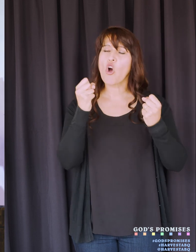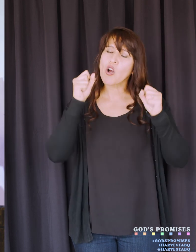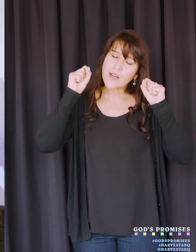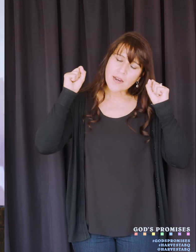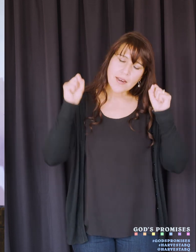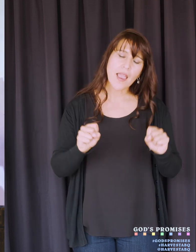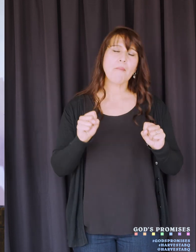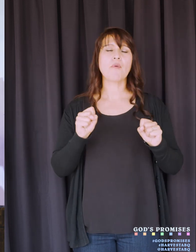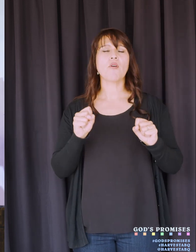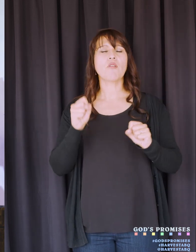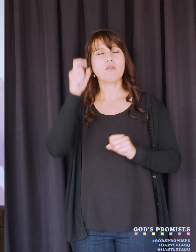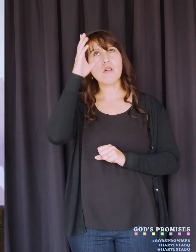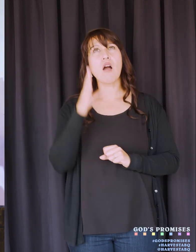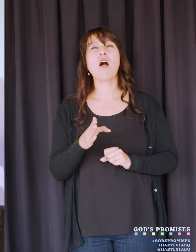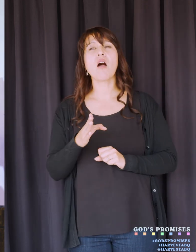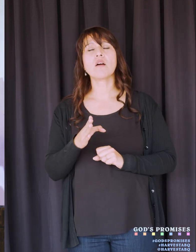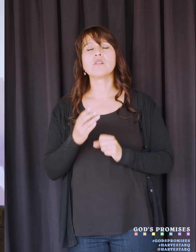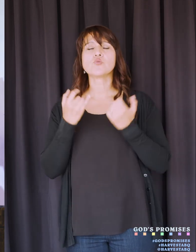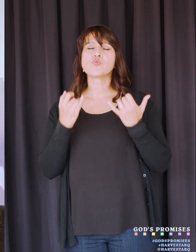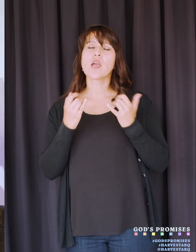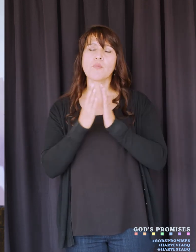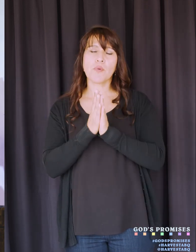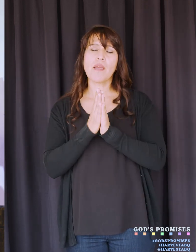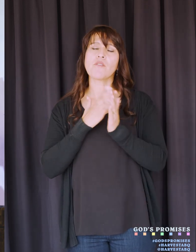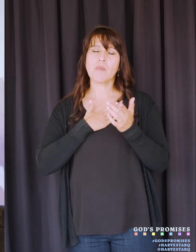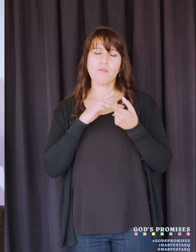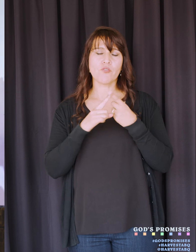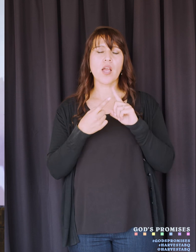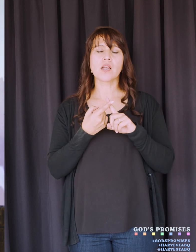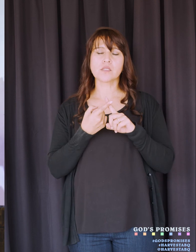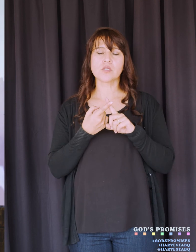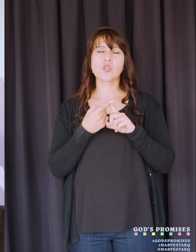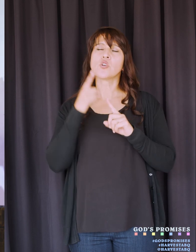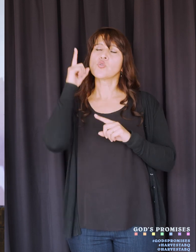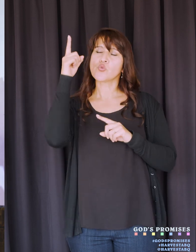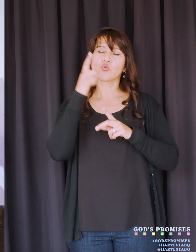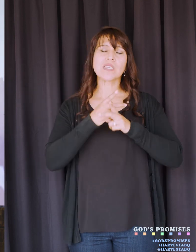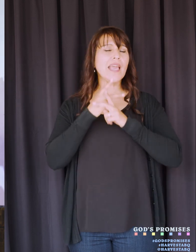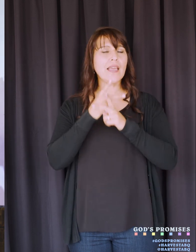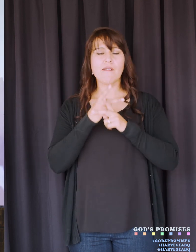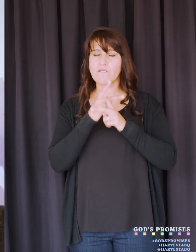capable, able God. And today I pray for my friends that you would take care of us